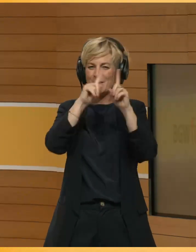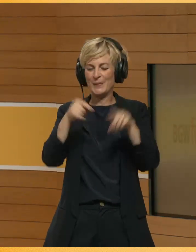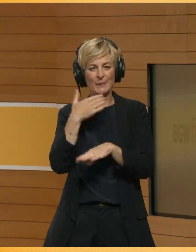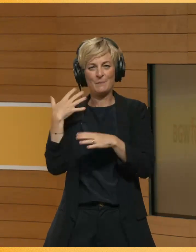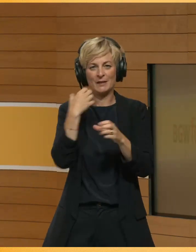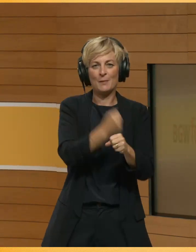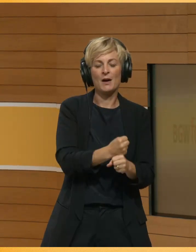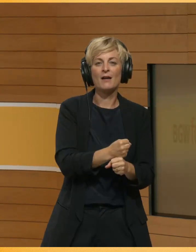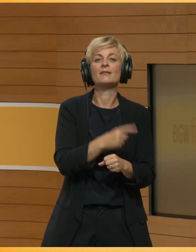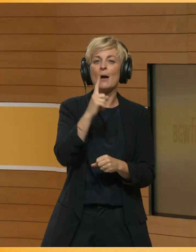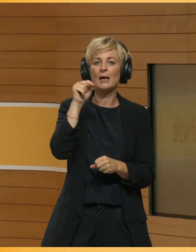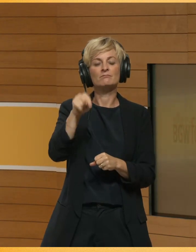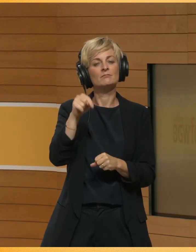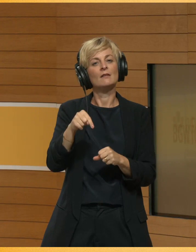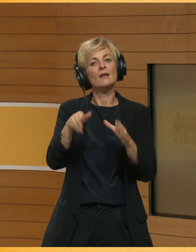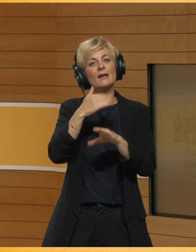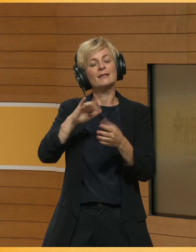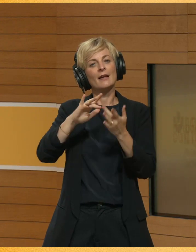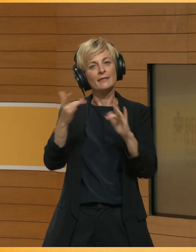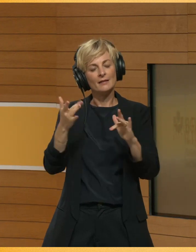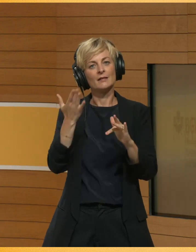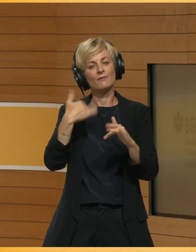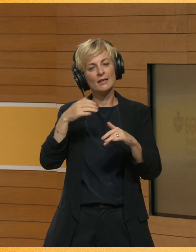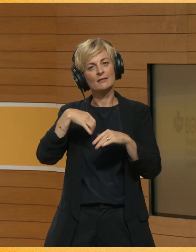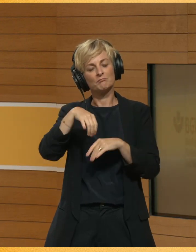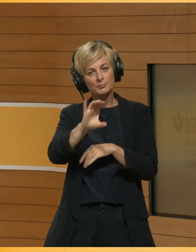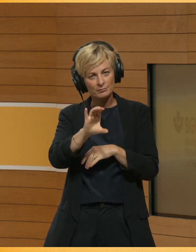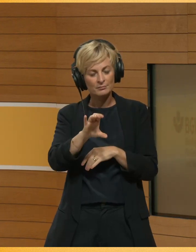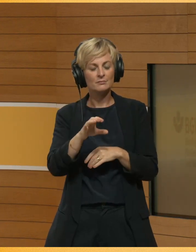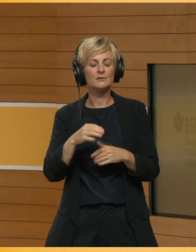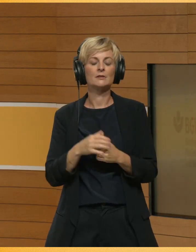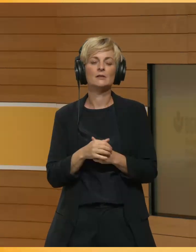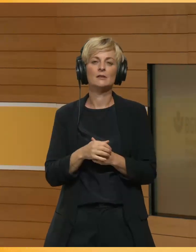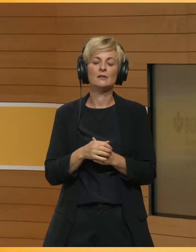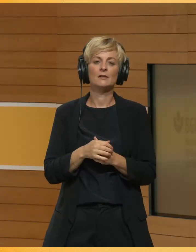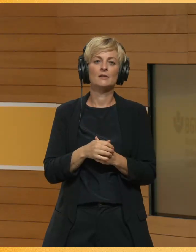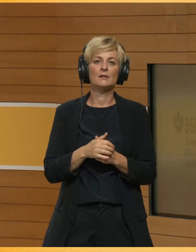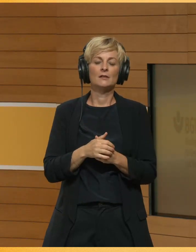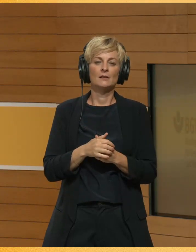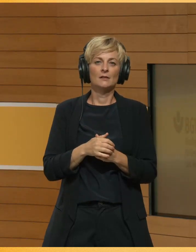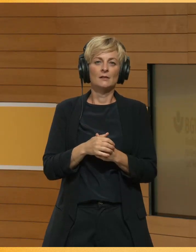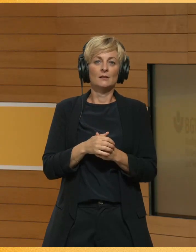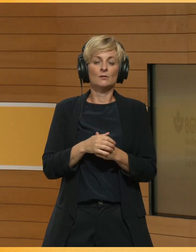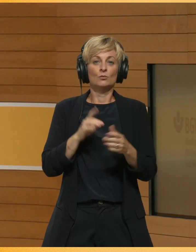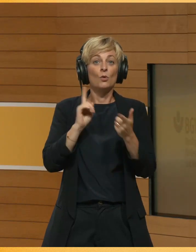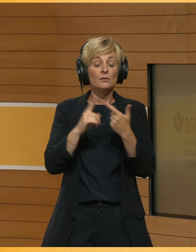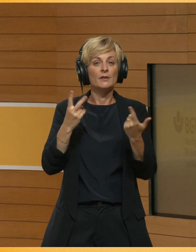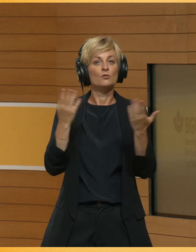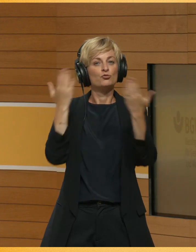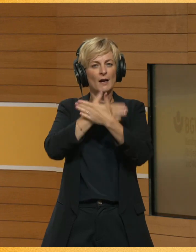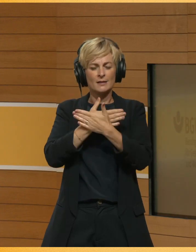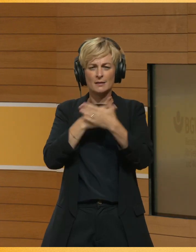the very next big step for us was the nursing strategy plan. It doesn't exist before, and this